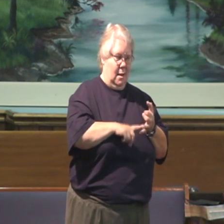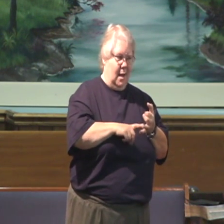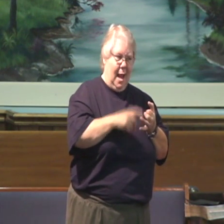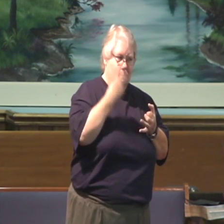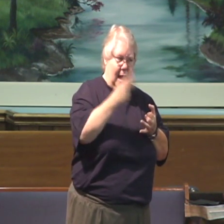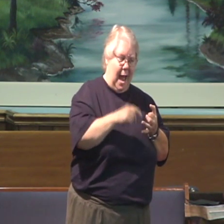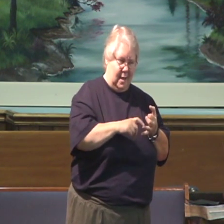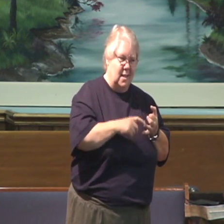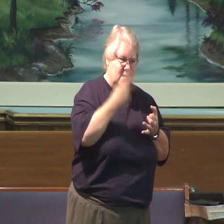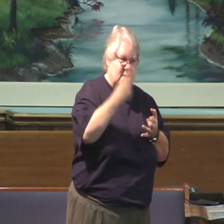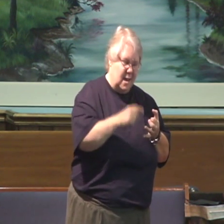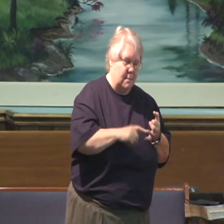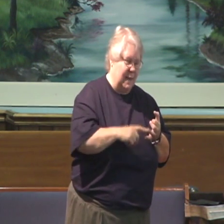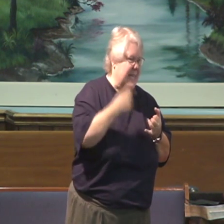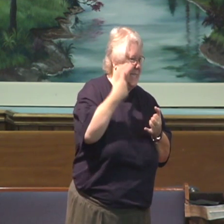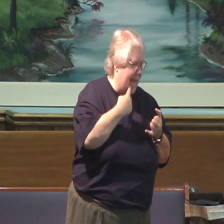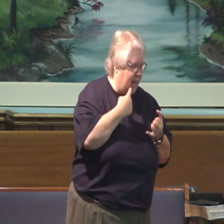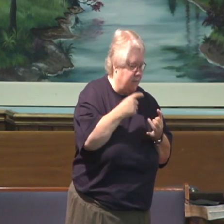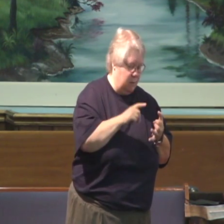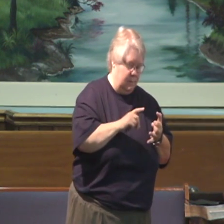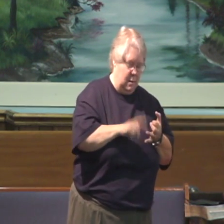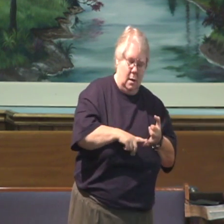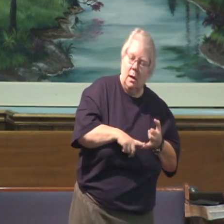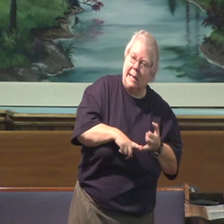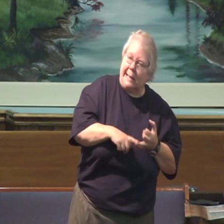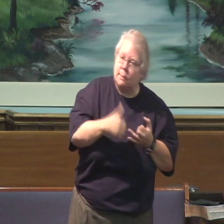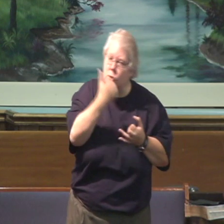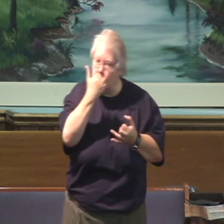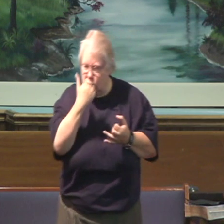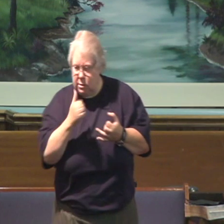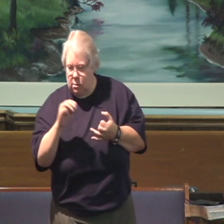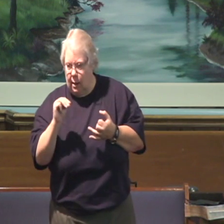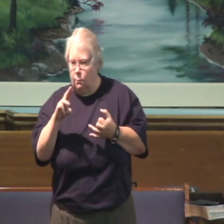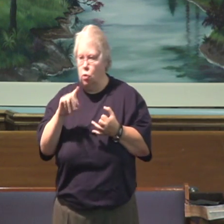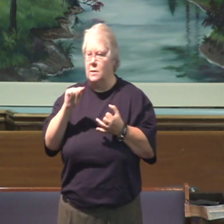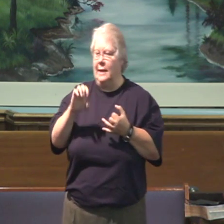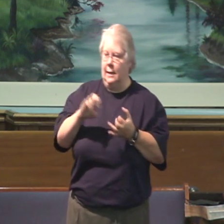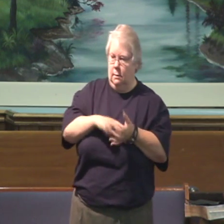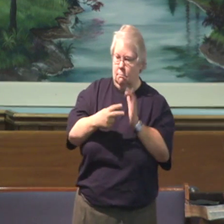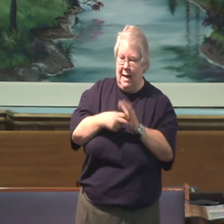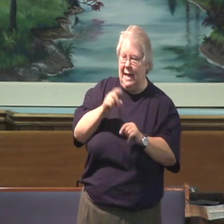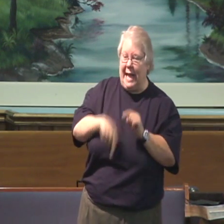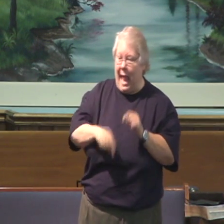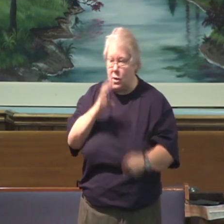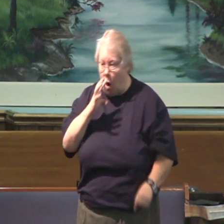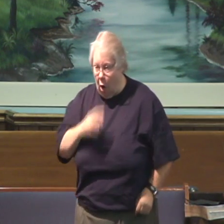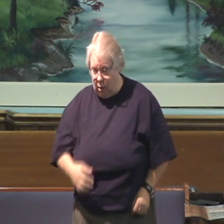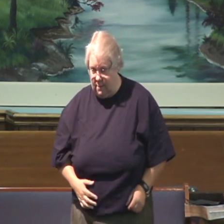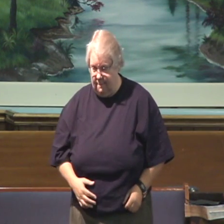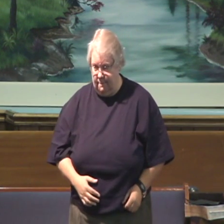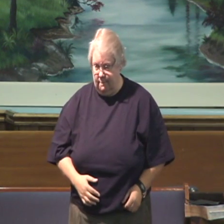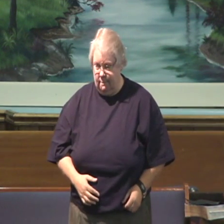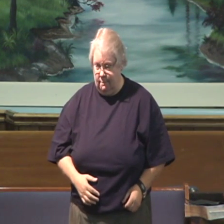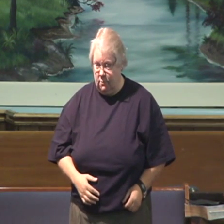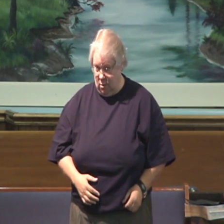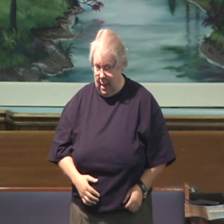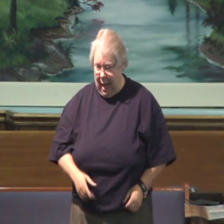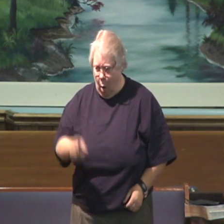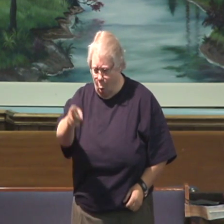He ain't blind. He can see. But he's dead. He's mute. M-U-T-E. I mean, he can't talk. How old